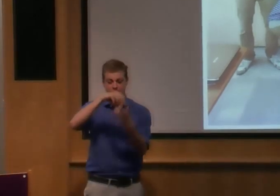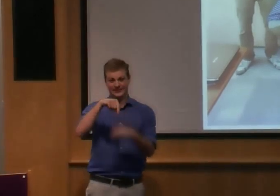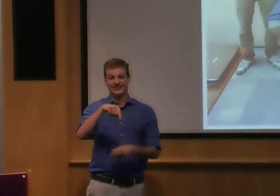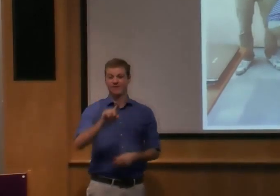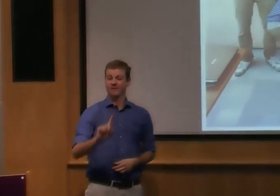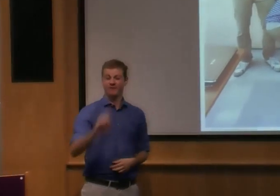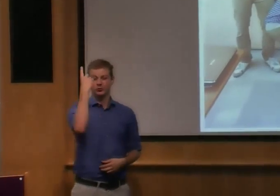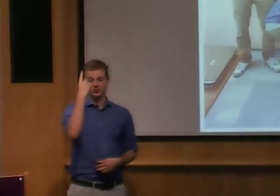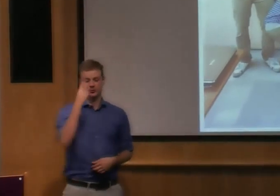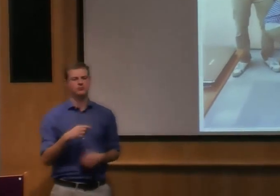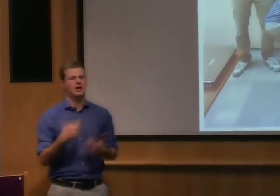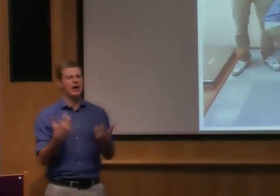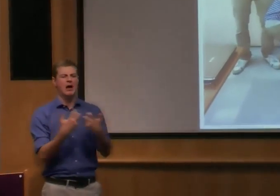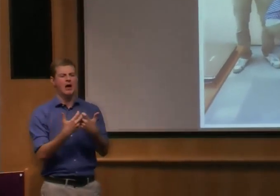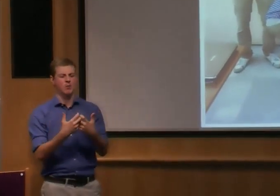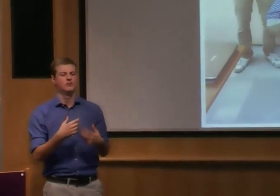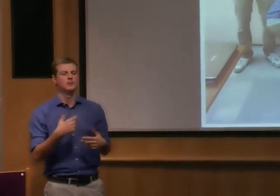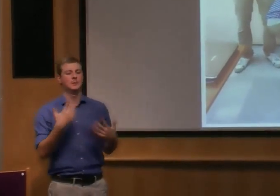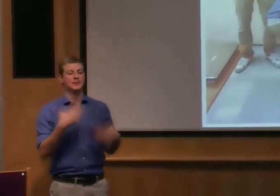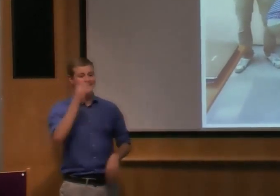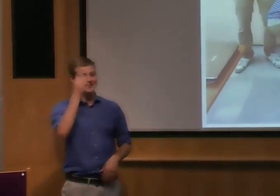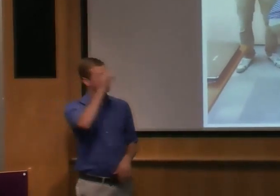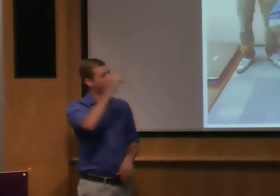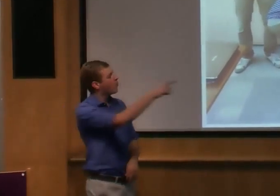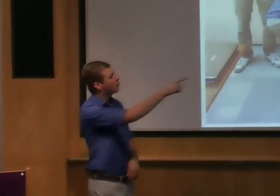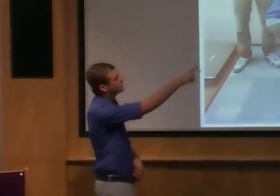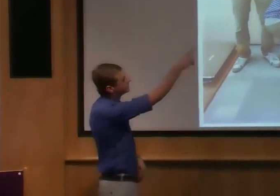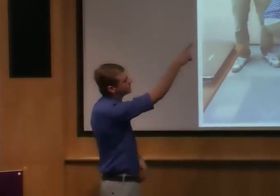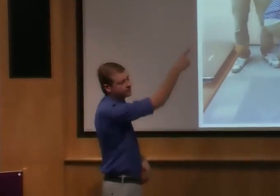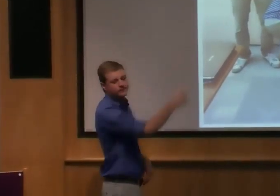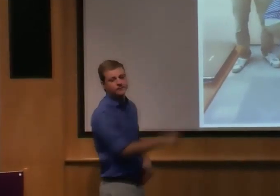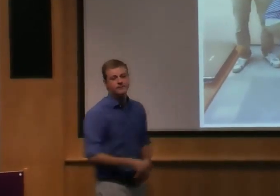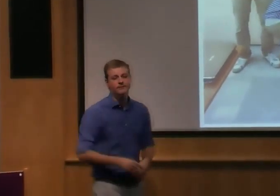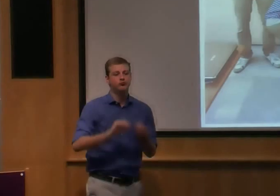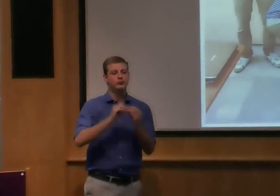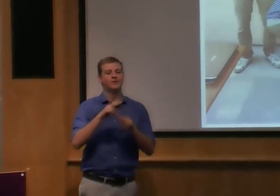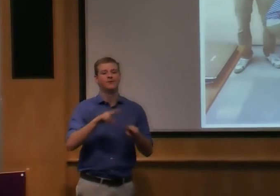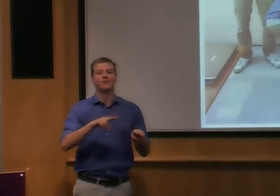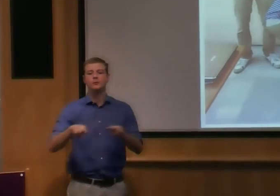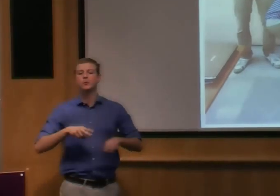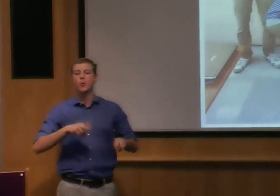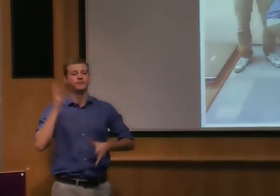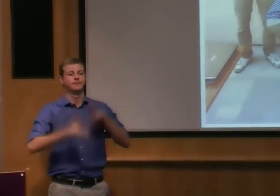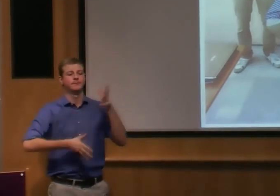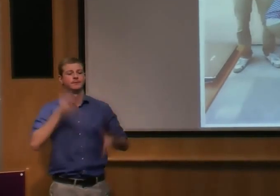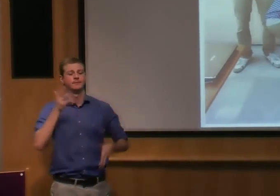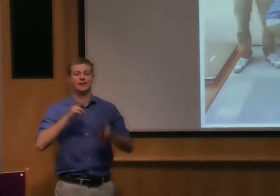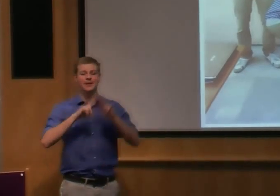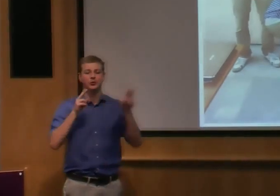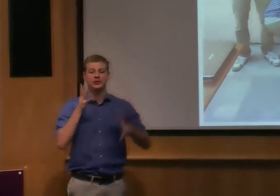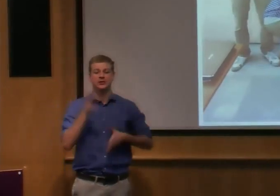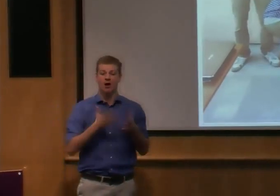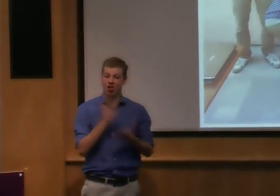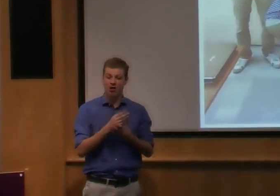The EDSU was my first international experience of working together with a group of people. And one of the board